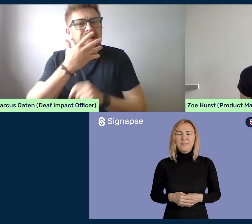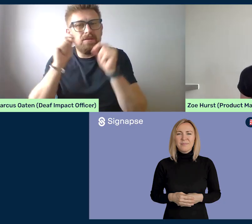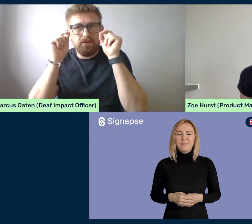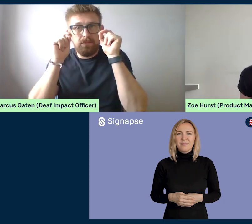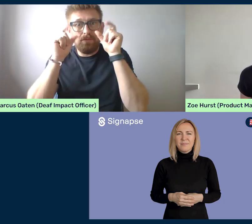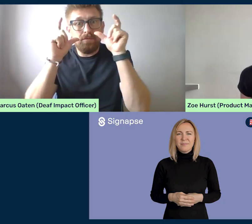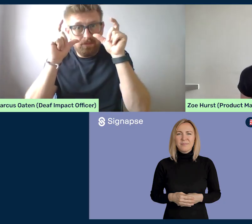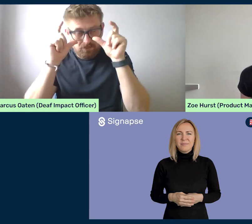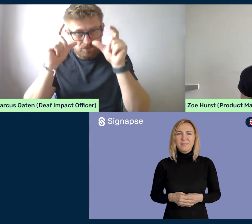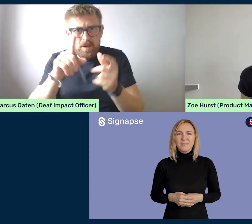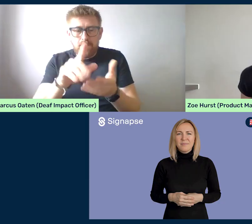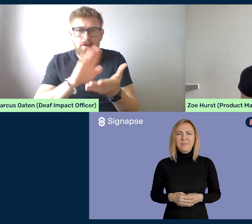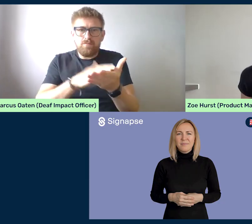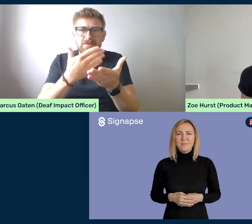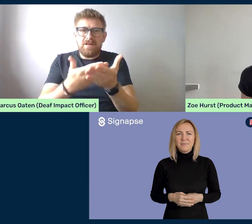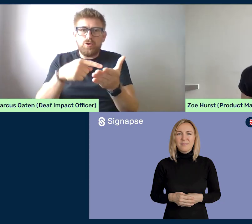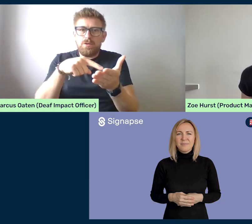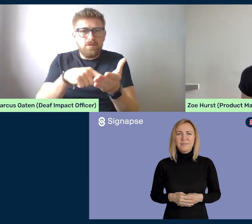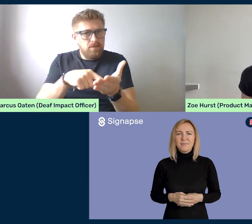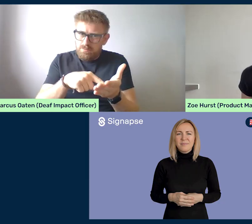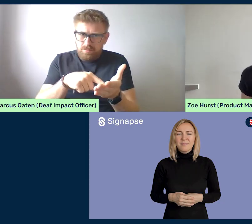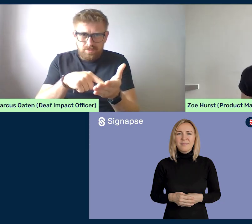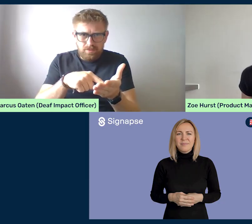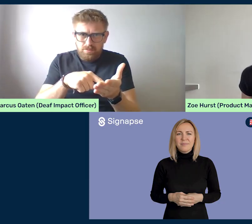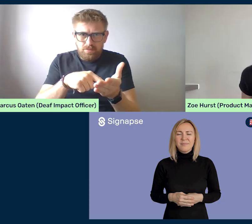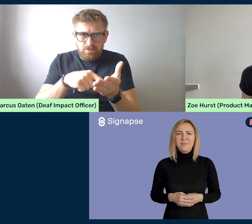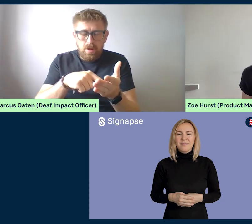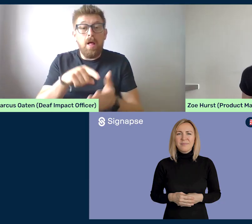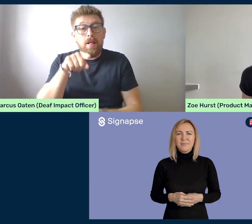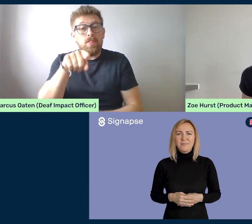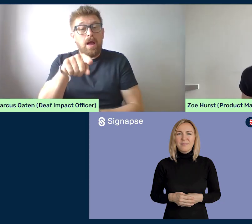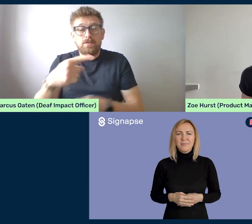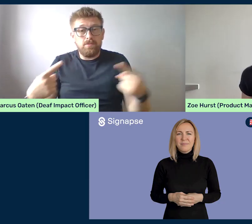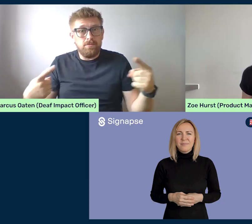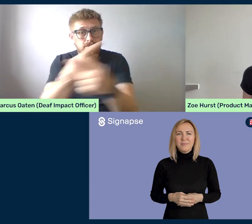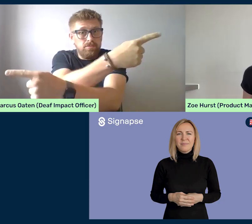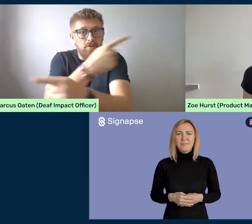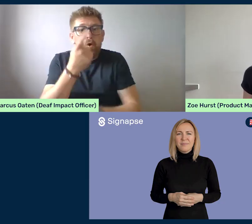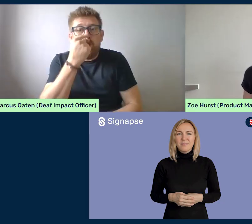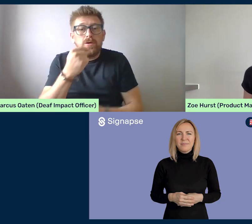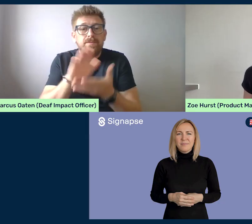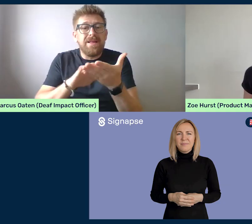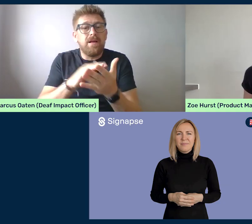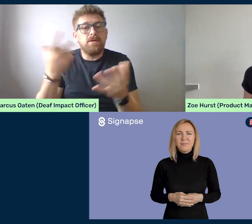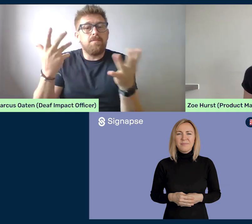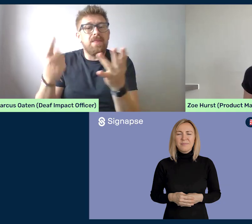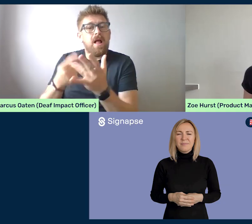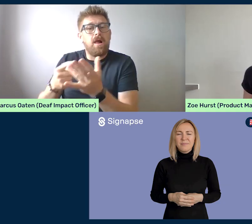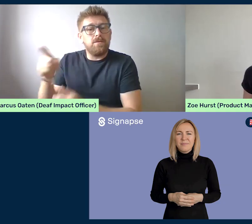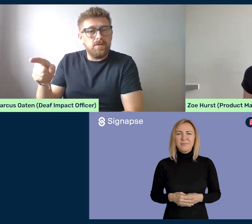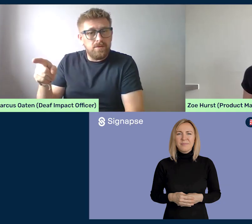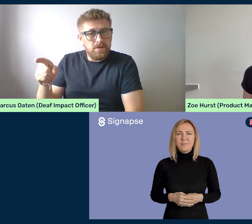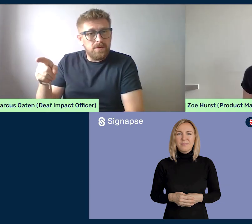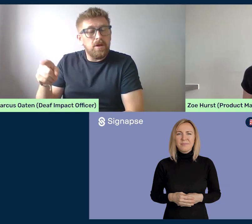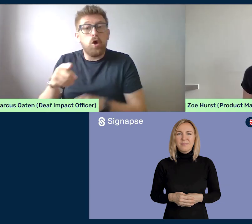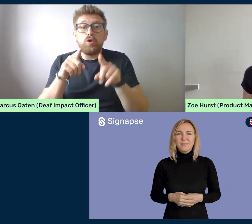movement, it might mean that the signer looks surprised, but that isn't evident in the translation, that Mm, element of surprise. So